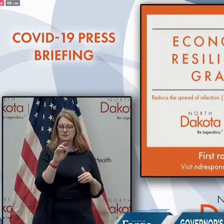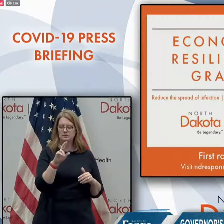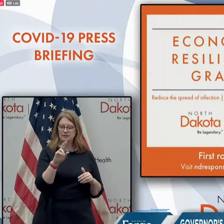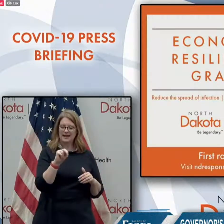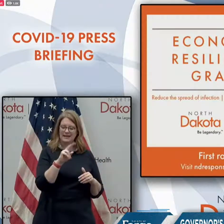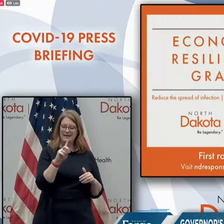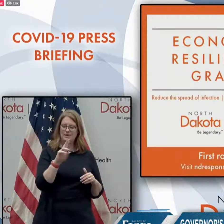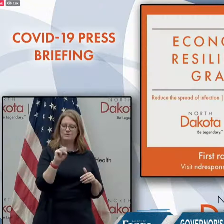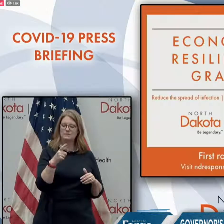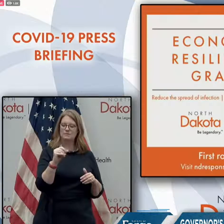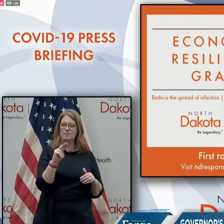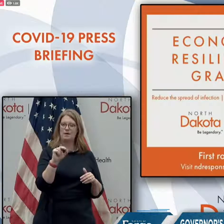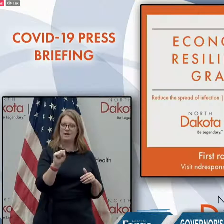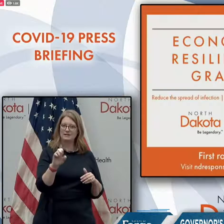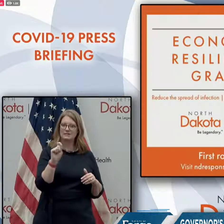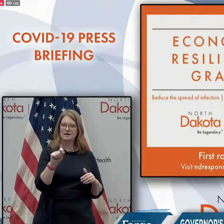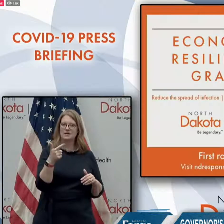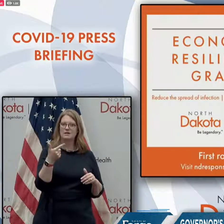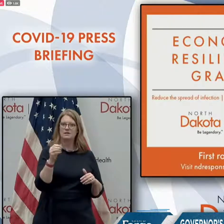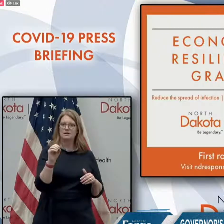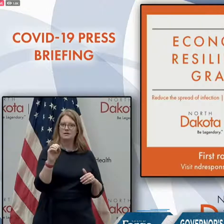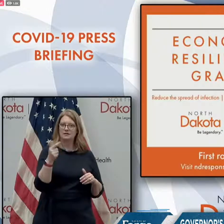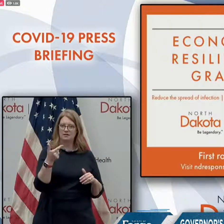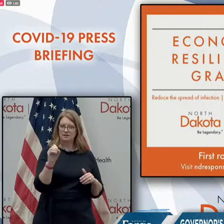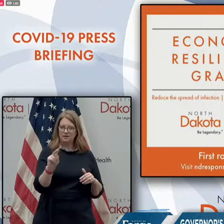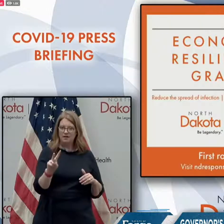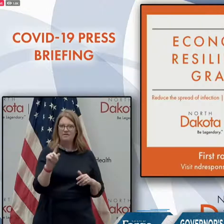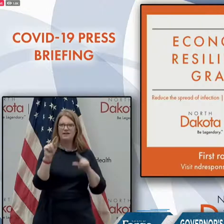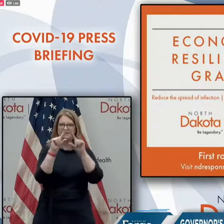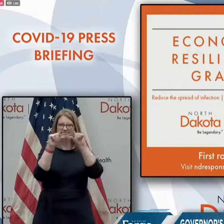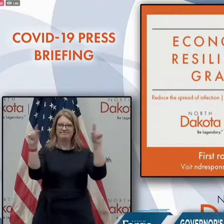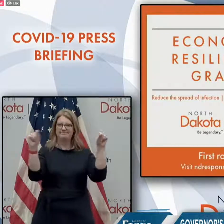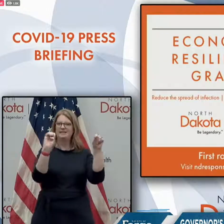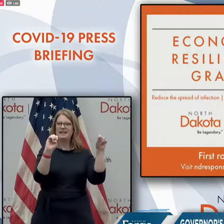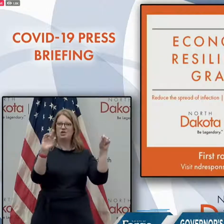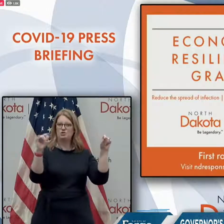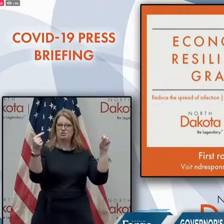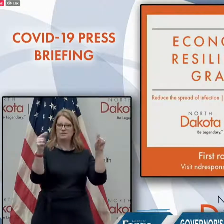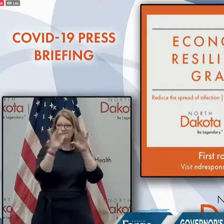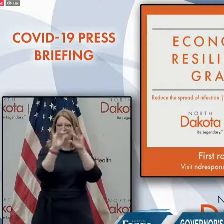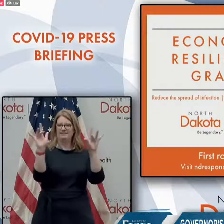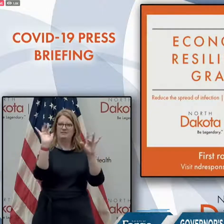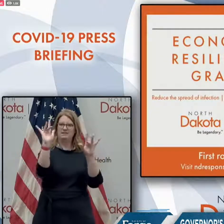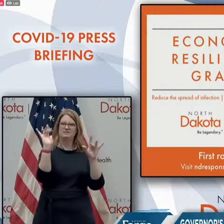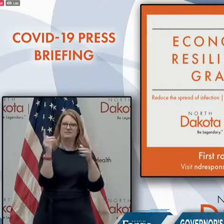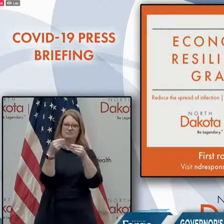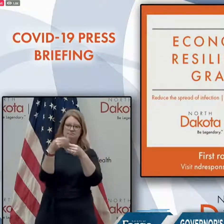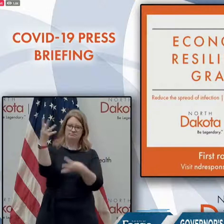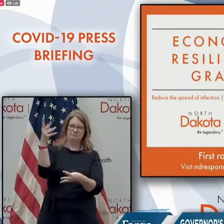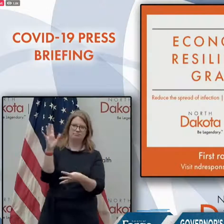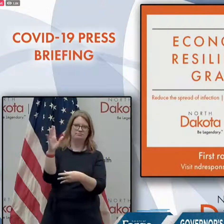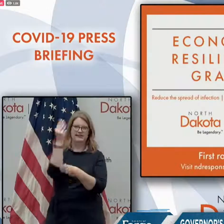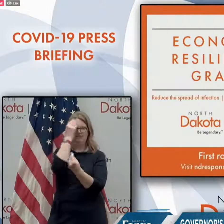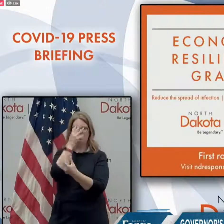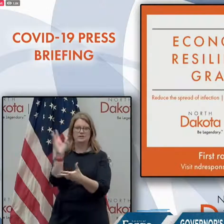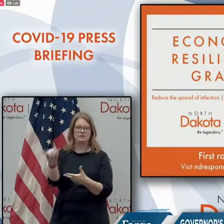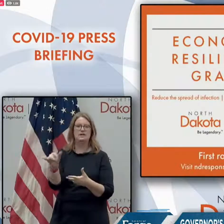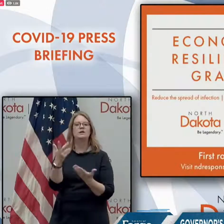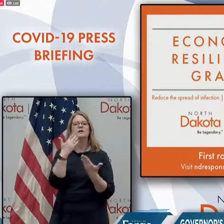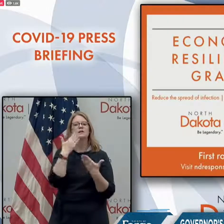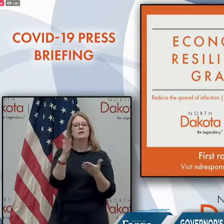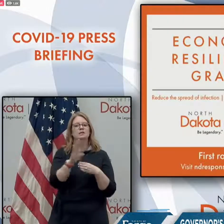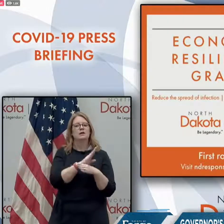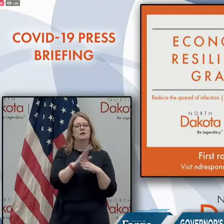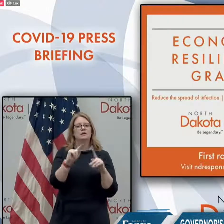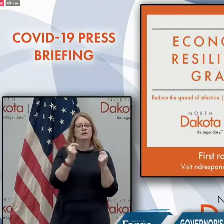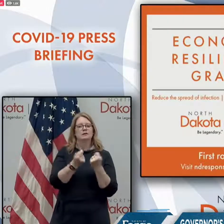ndresponse.gov through the Economic Resiliency Grant banner, which is at the top. So again, thank you to the Commerce team and thank you to the legislature